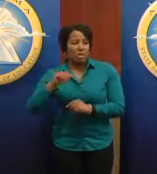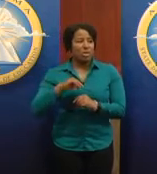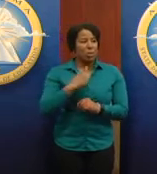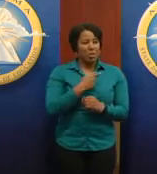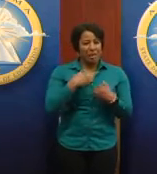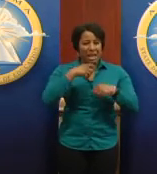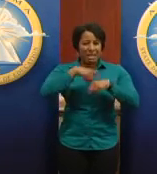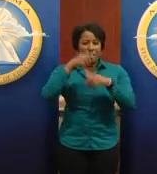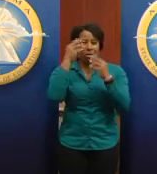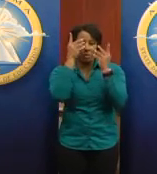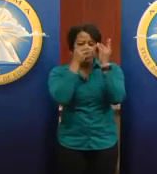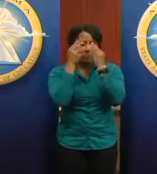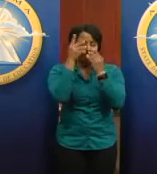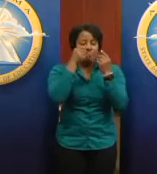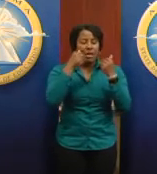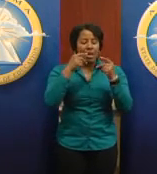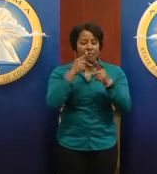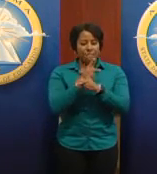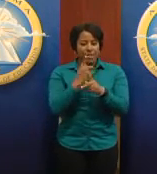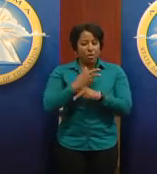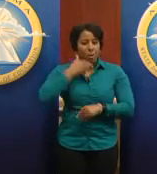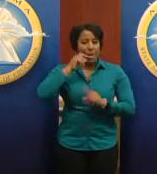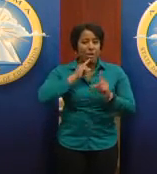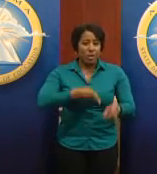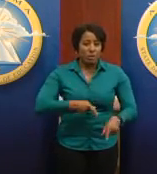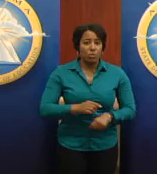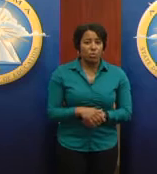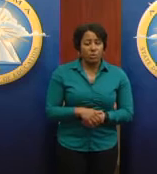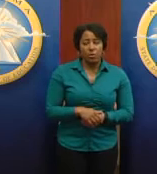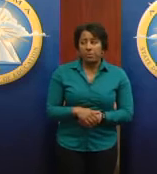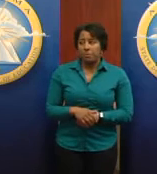those and to get better answers.